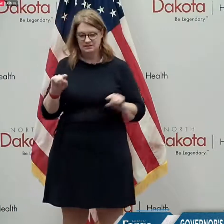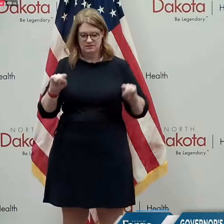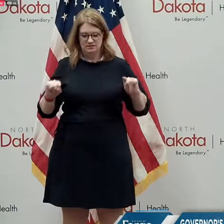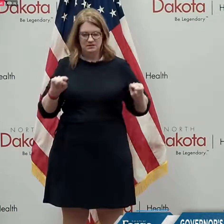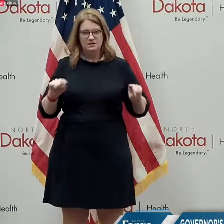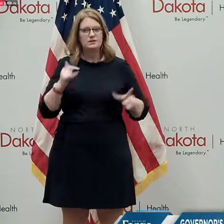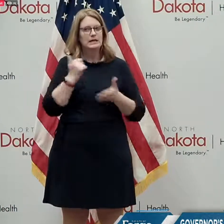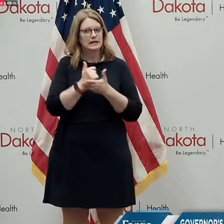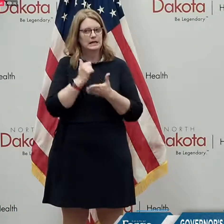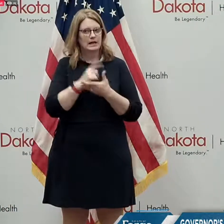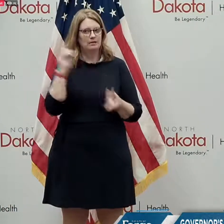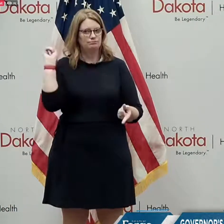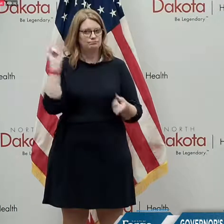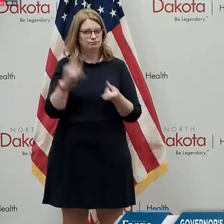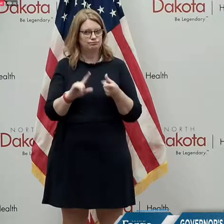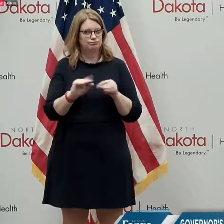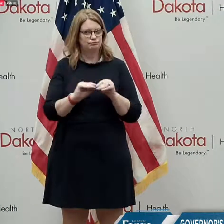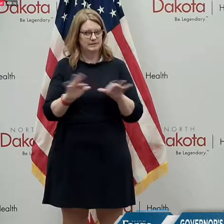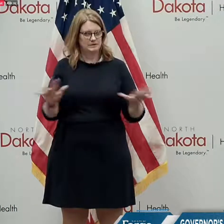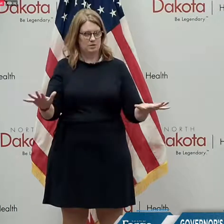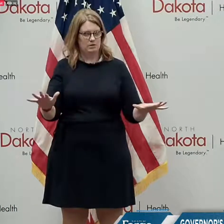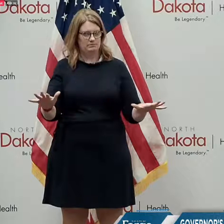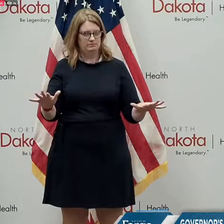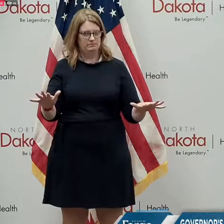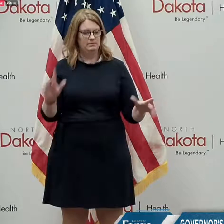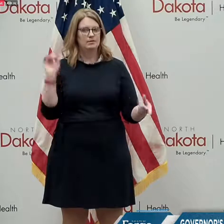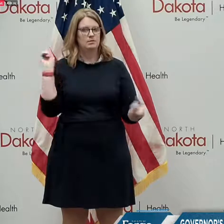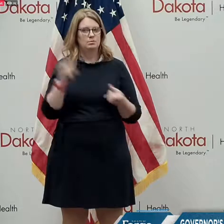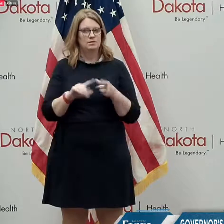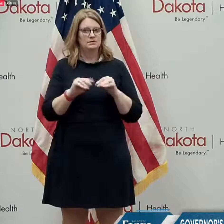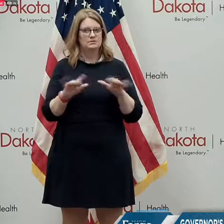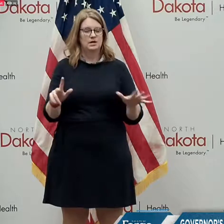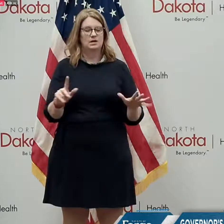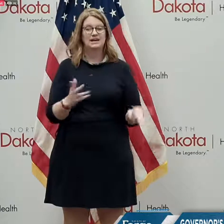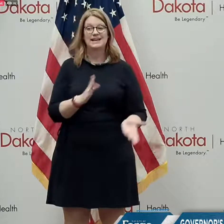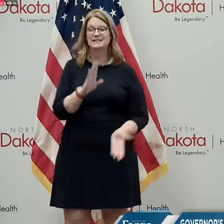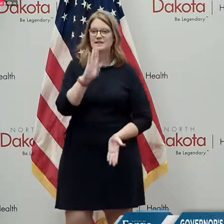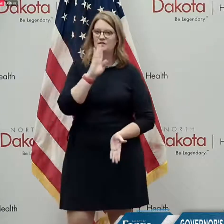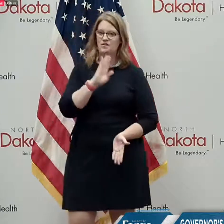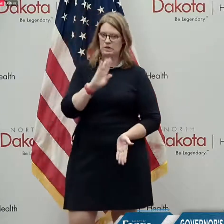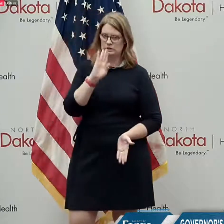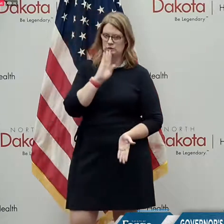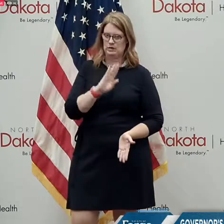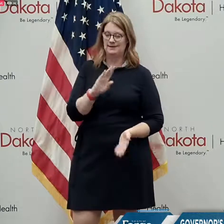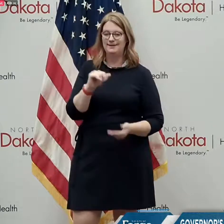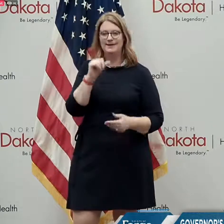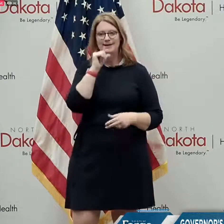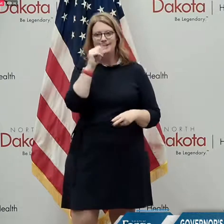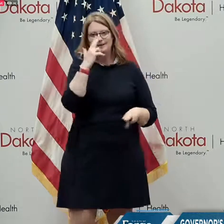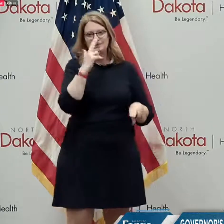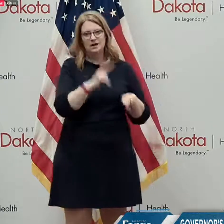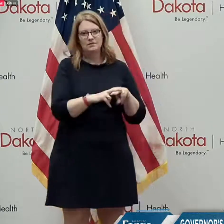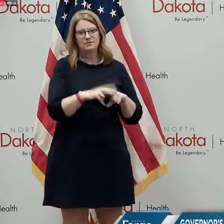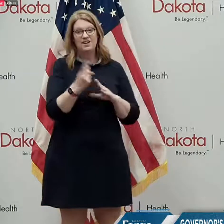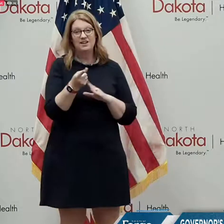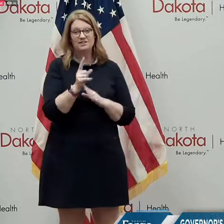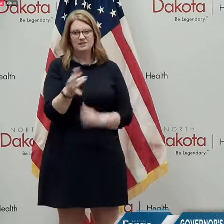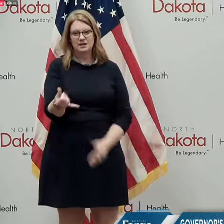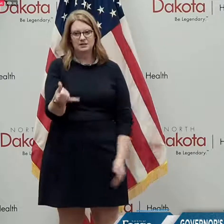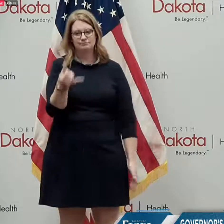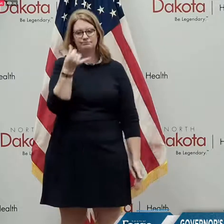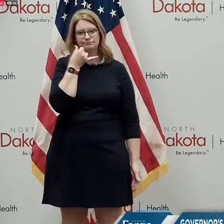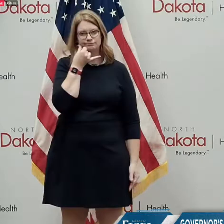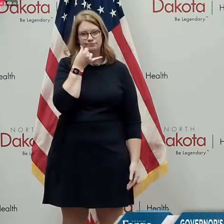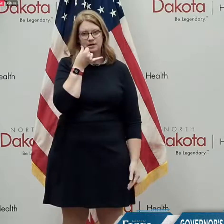the spread of COVID-19. And I know it's frustrating and it's not fun when you probably get a call from a case investigator